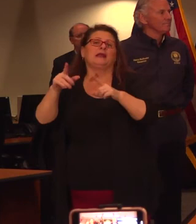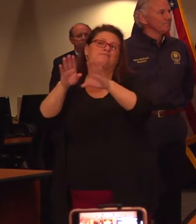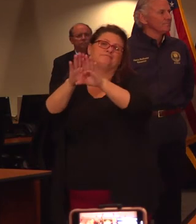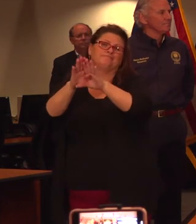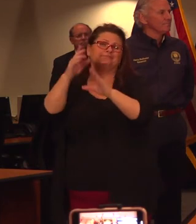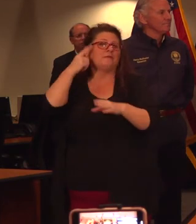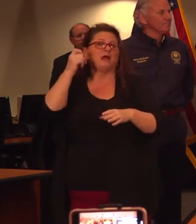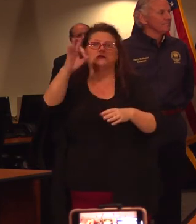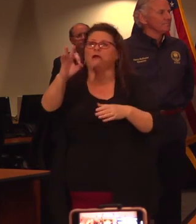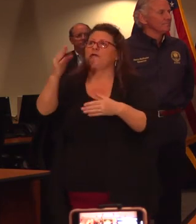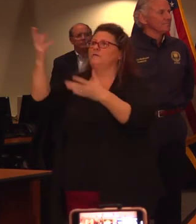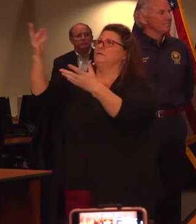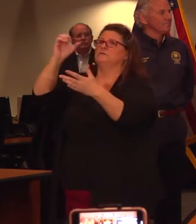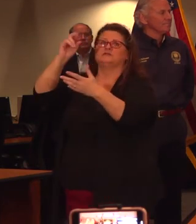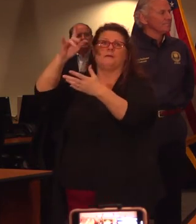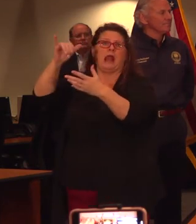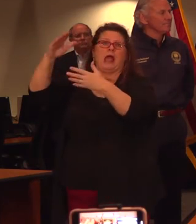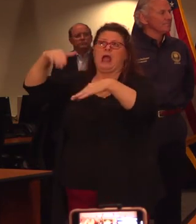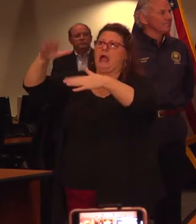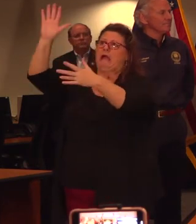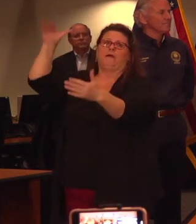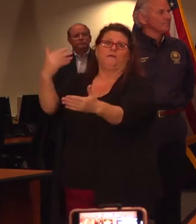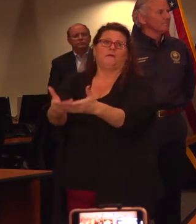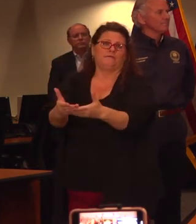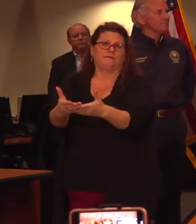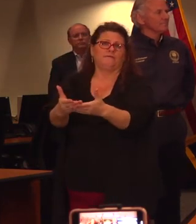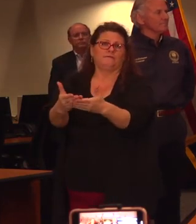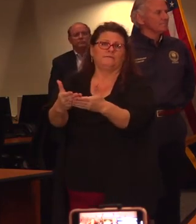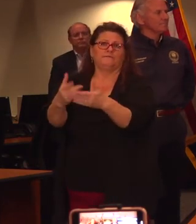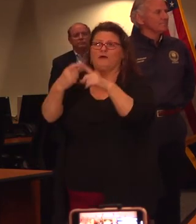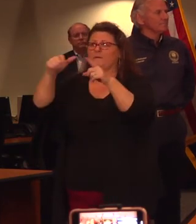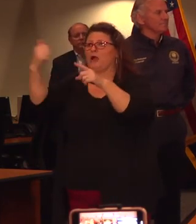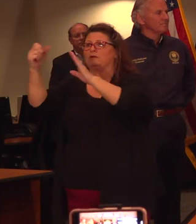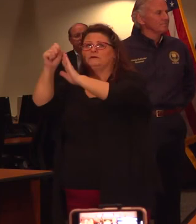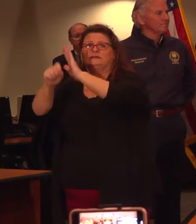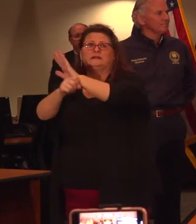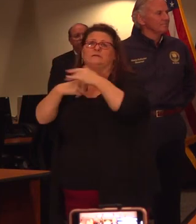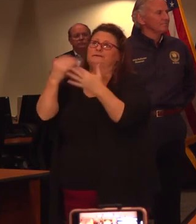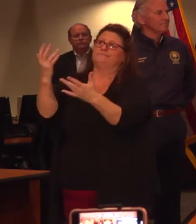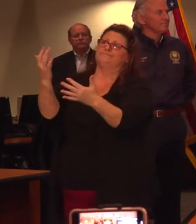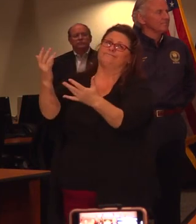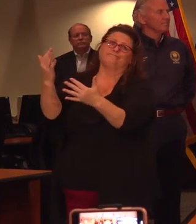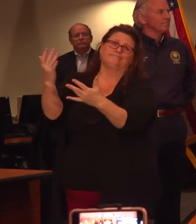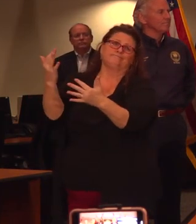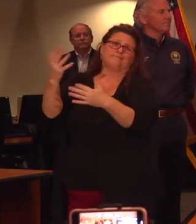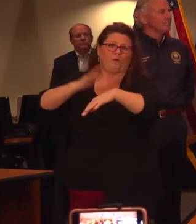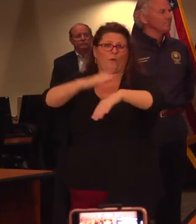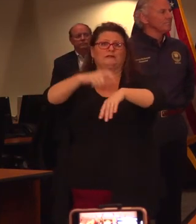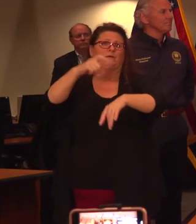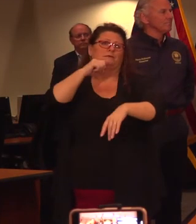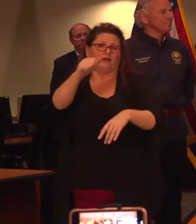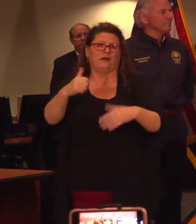supply breaks, because the supplies that keep these plants alive are coming from other states where we cannot get all the parts on time,